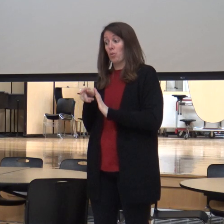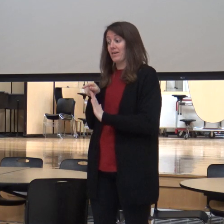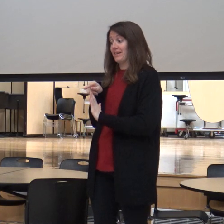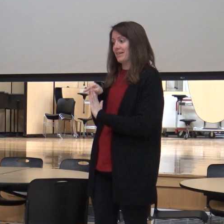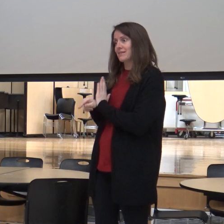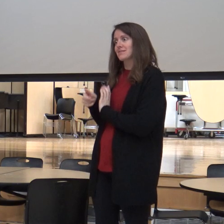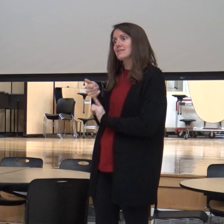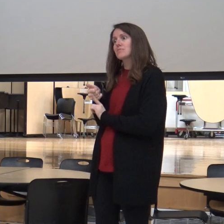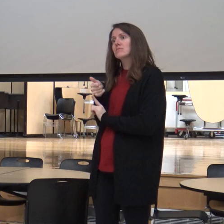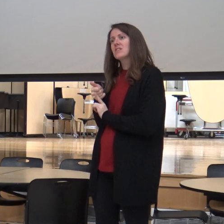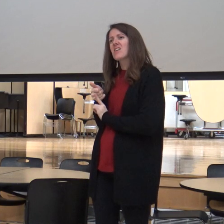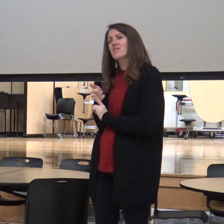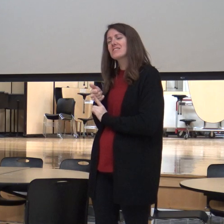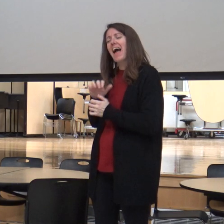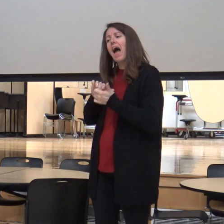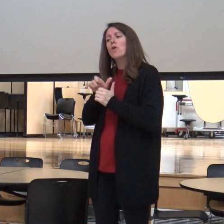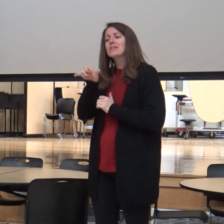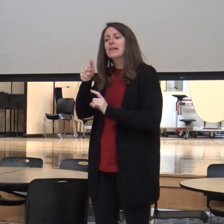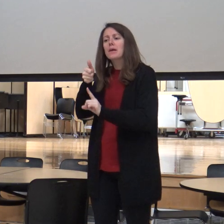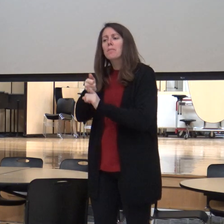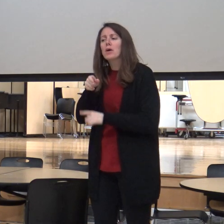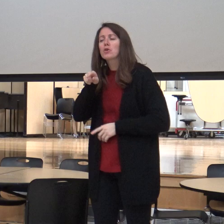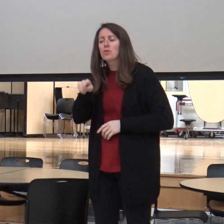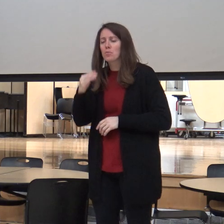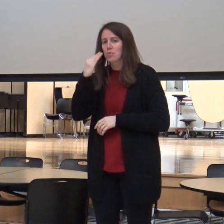how does that affect you? What's that feel like knowing that